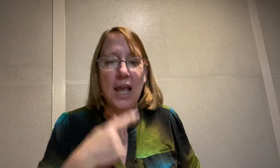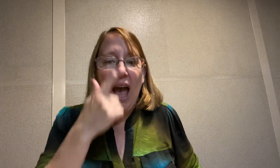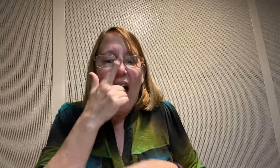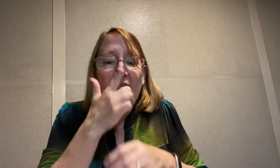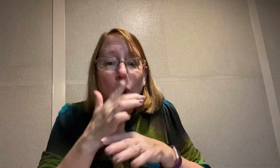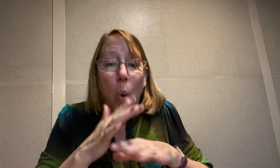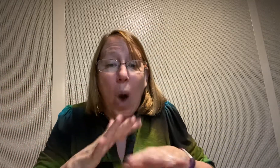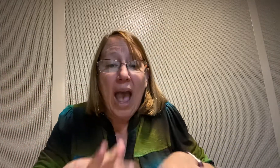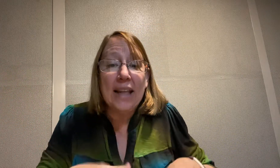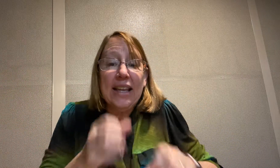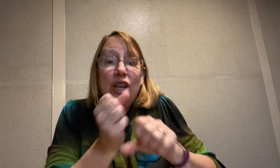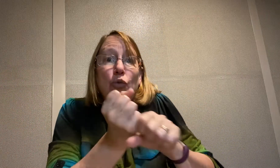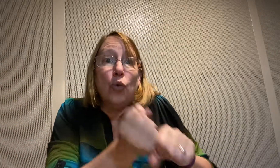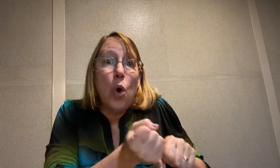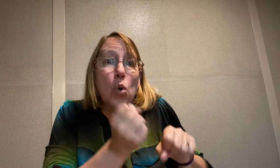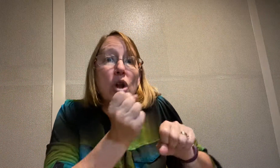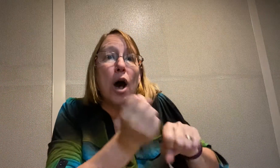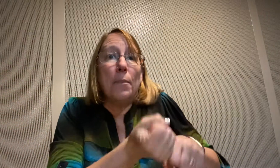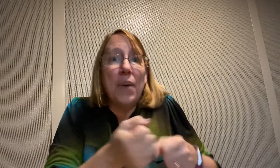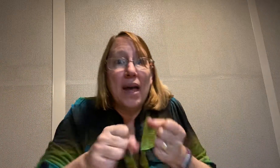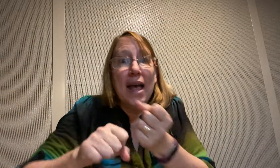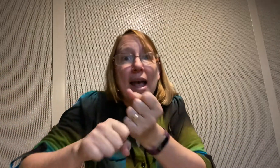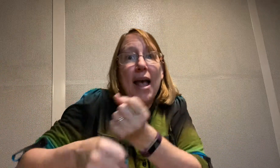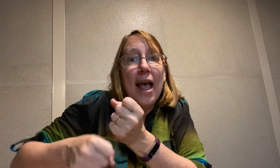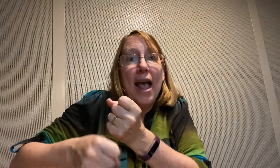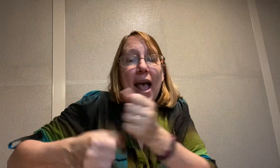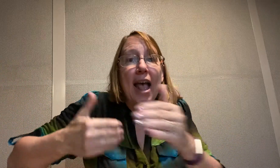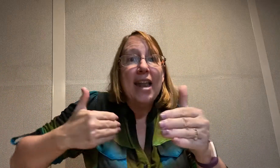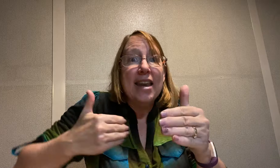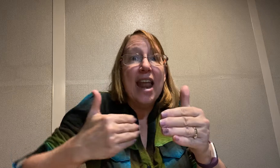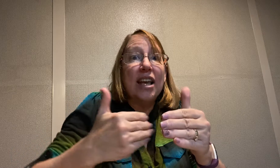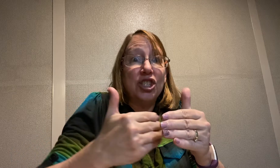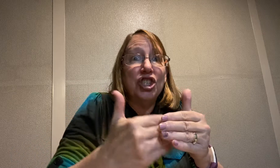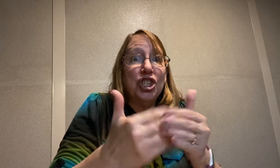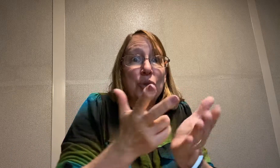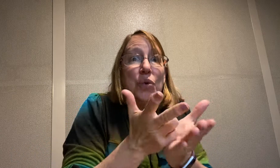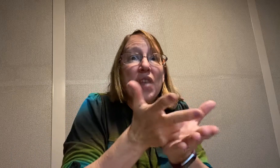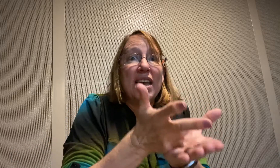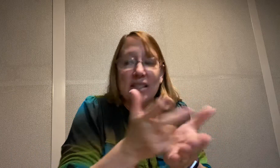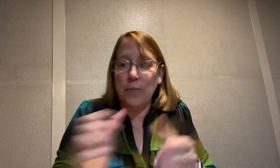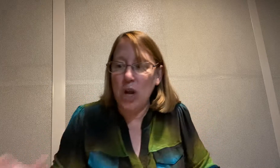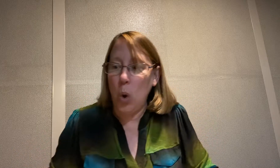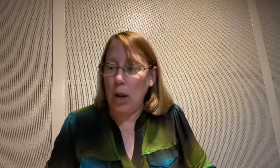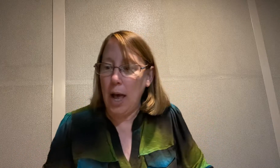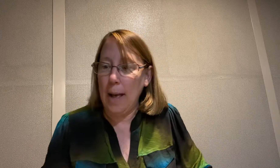I quietly rode up next to the Hispaniola.